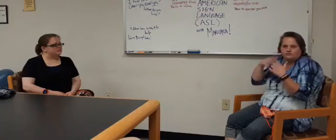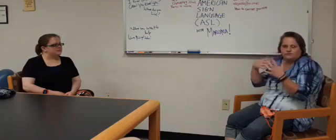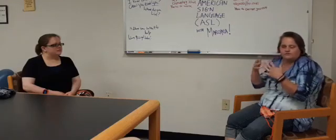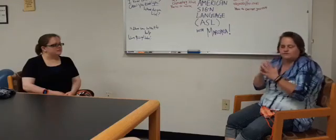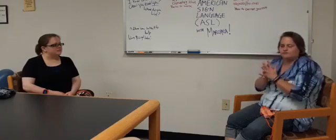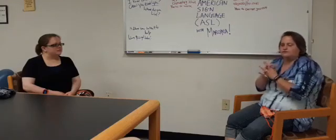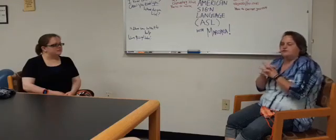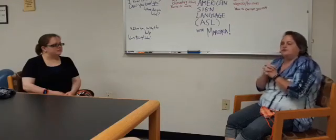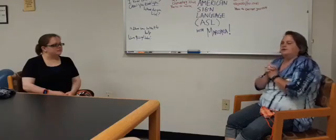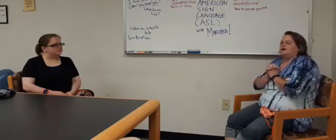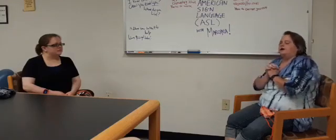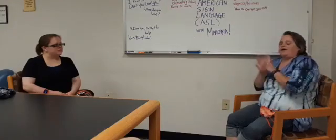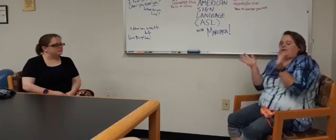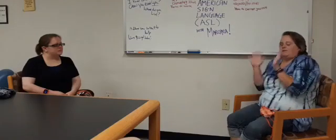whatever. Anyway,